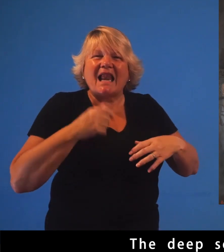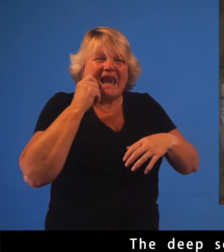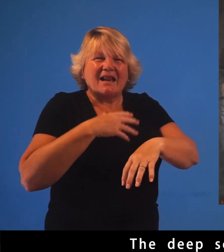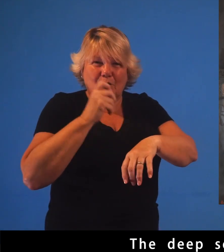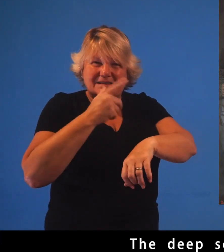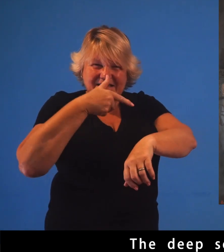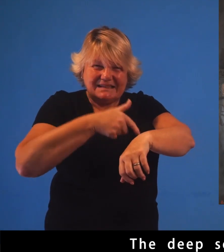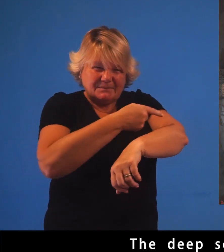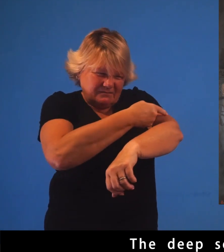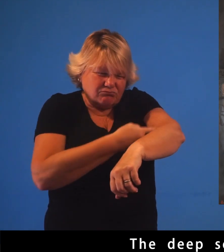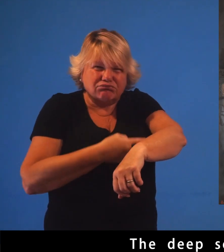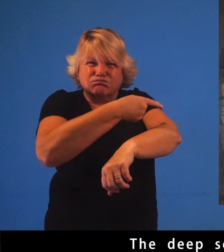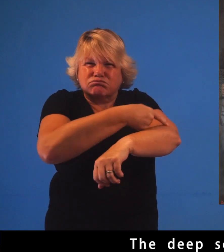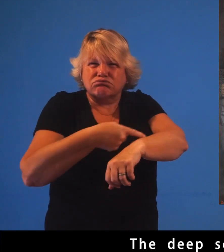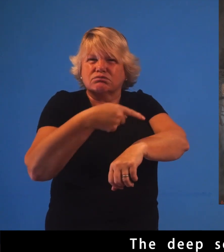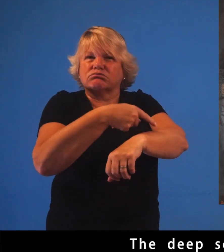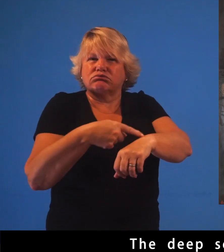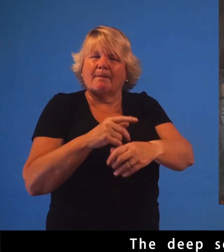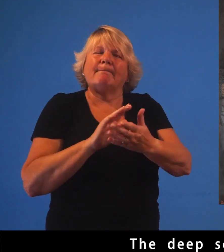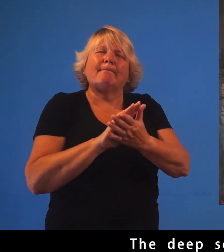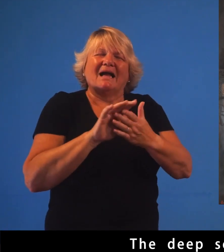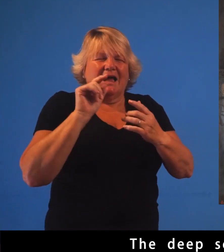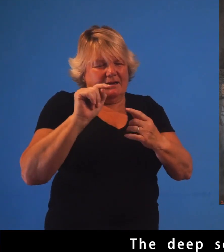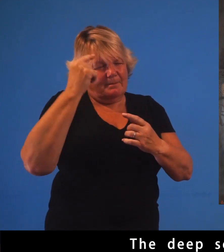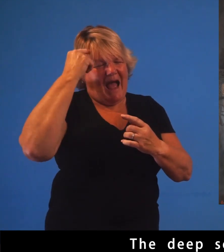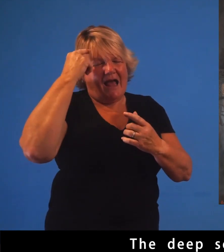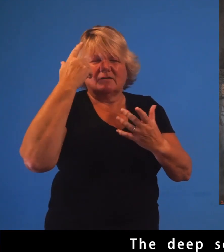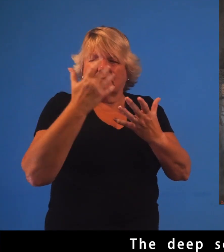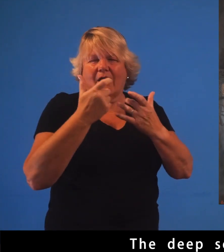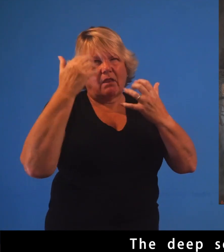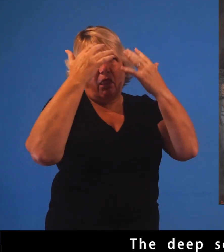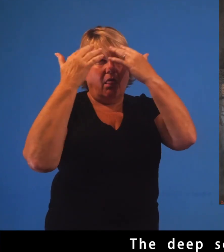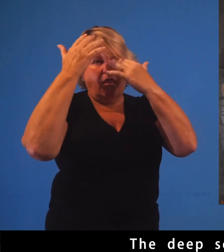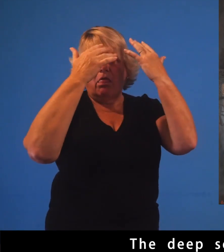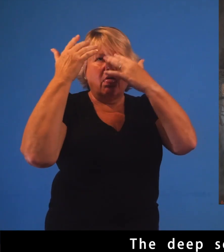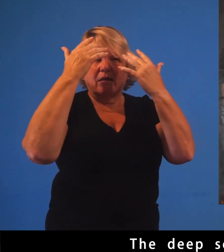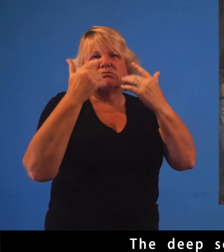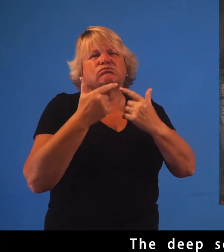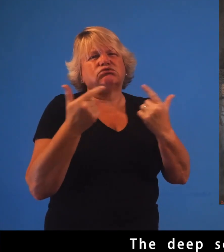The deep scars on his skin reflect his troubled state of mind.